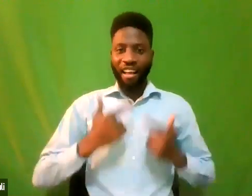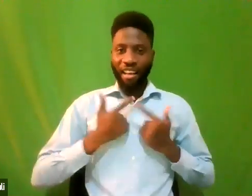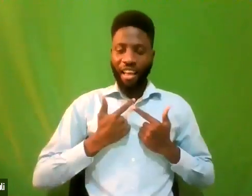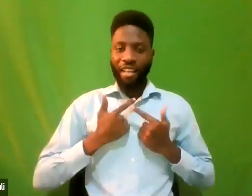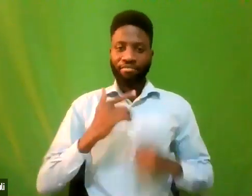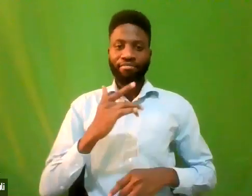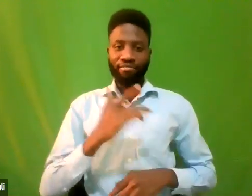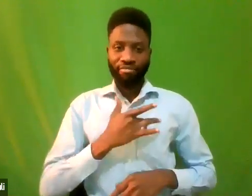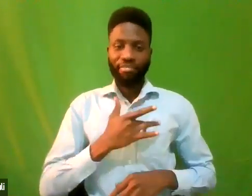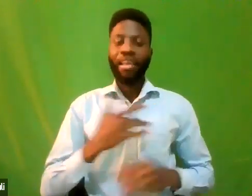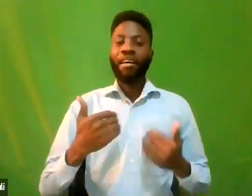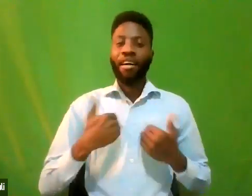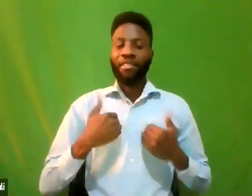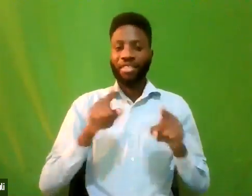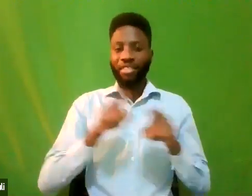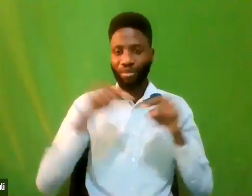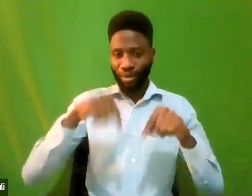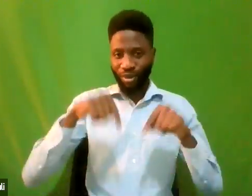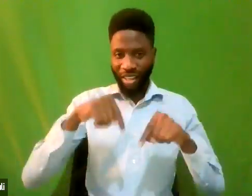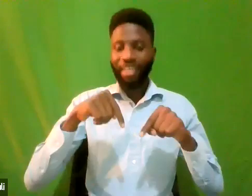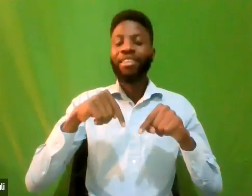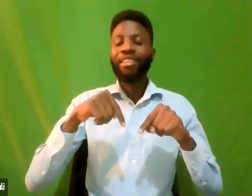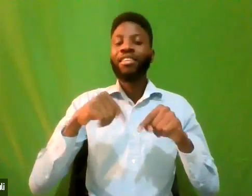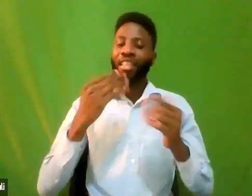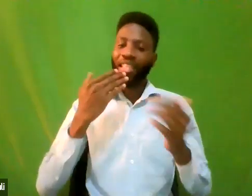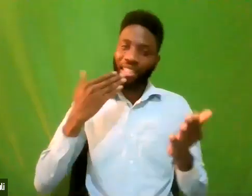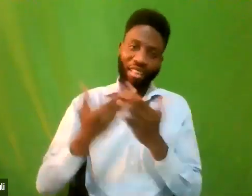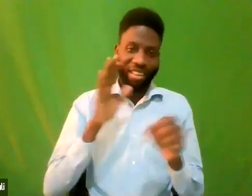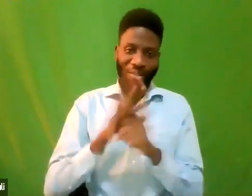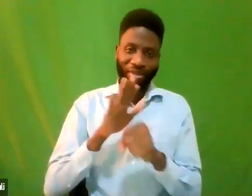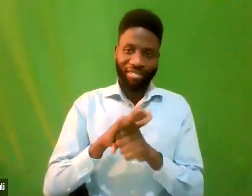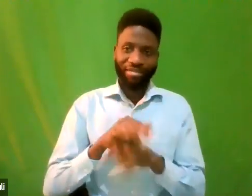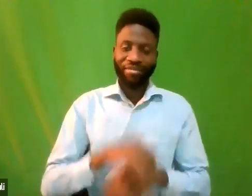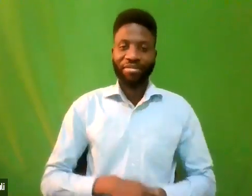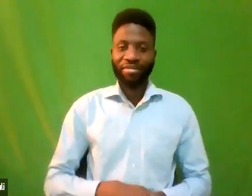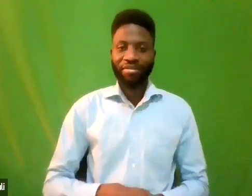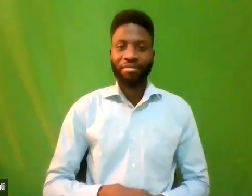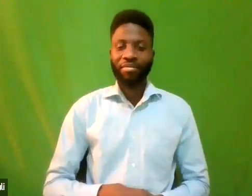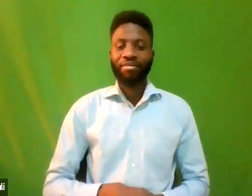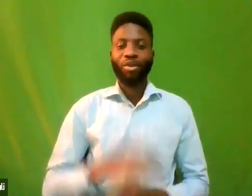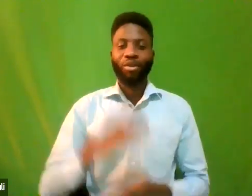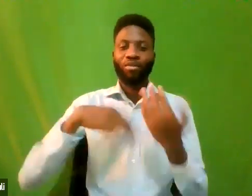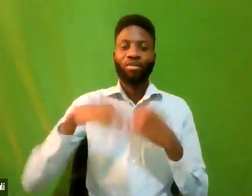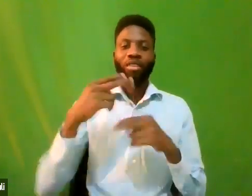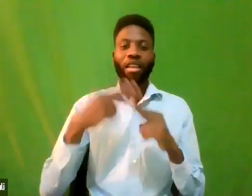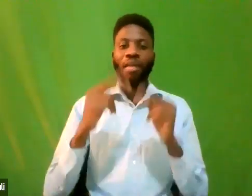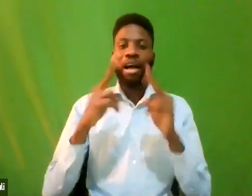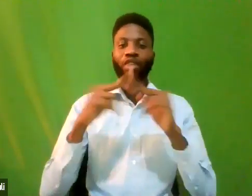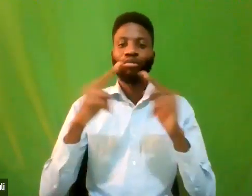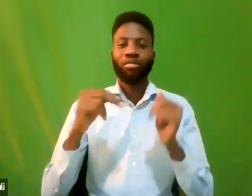tonight. Yeah, thank you so much. Thank I'm you so much, grateful. Evelyn. Ashura, please